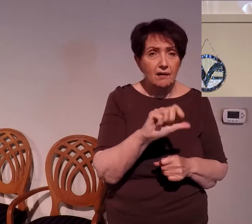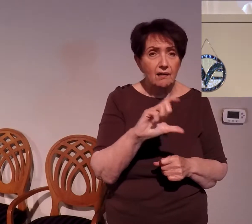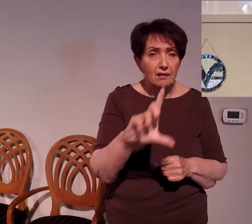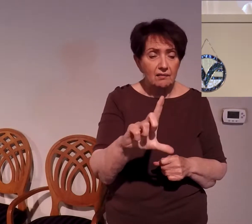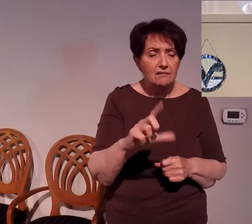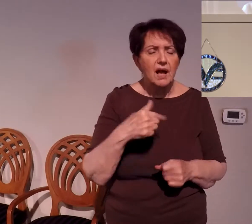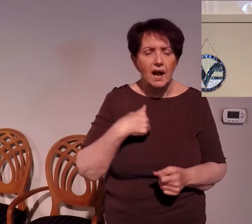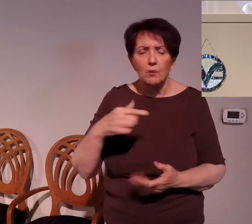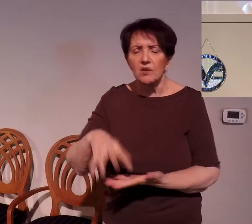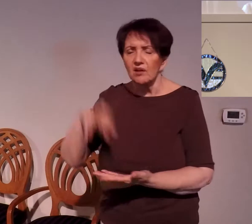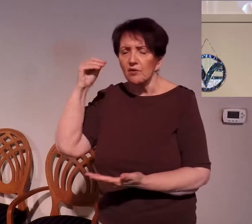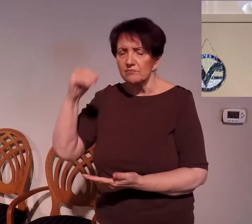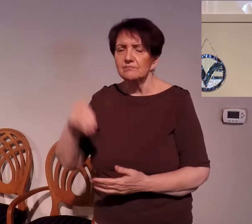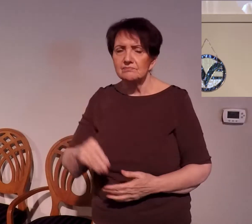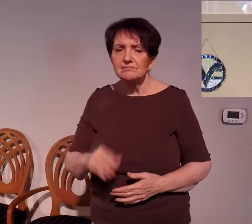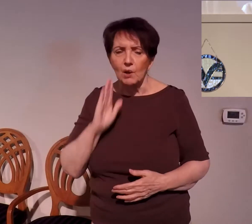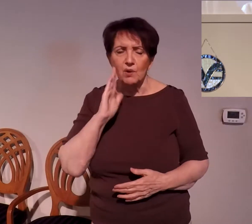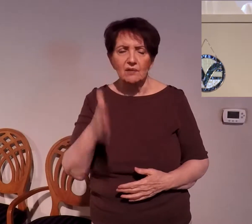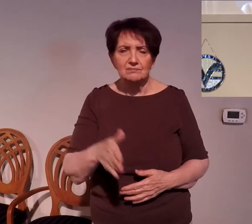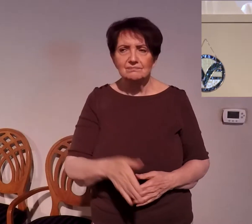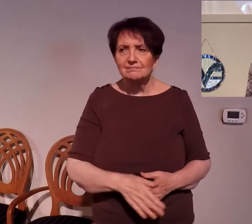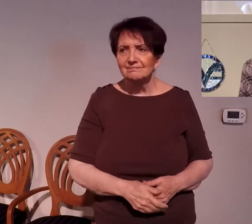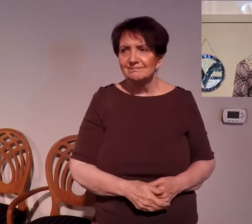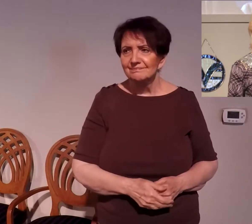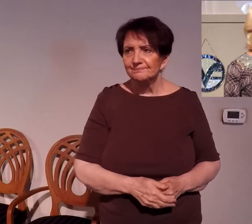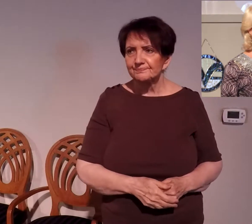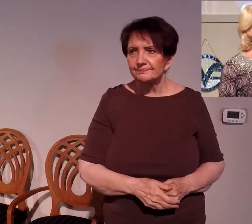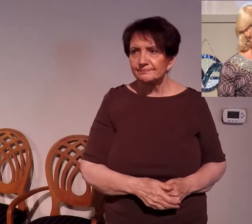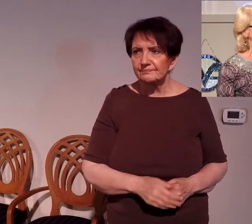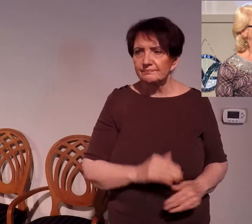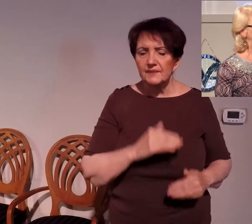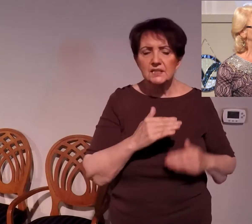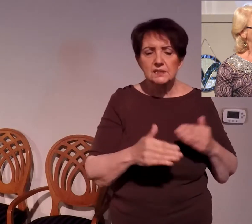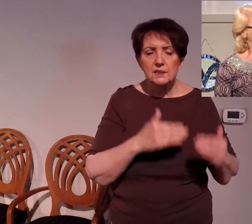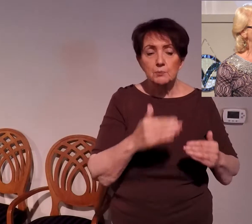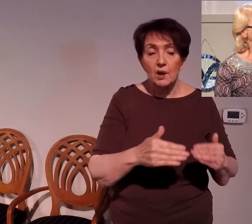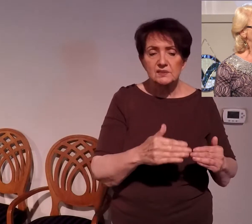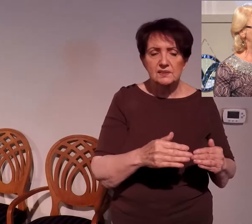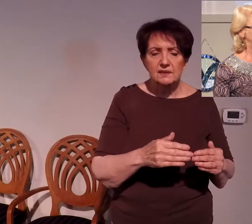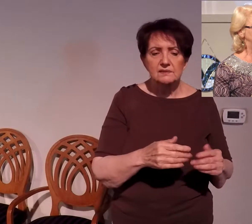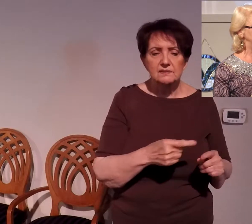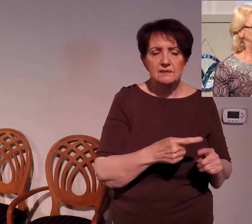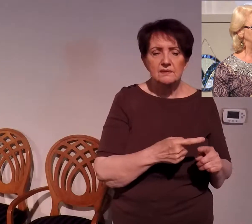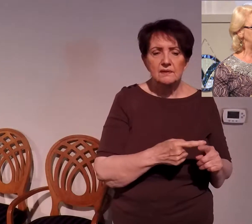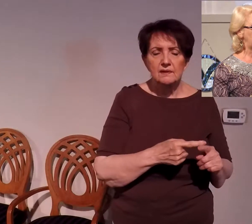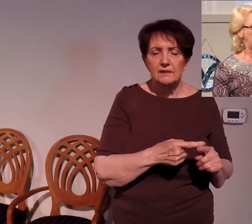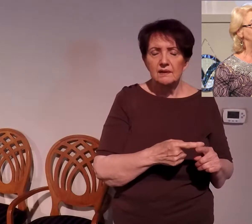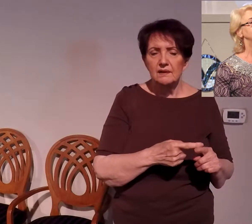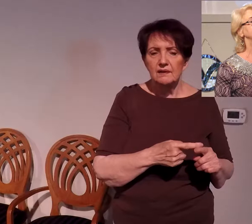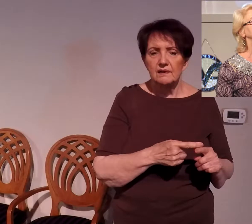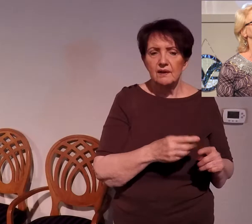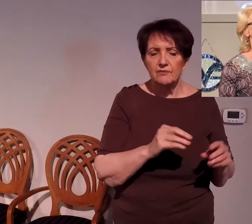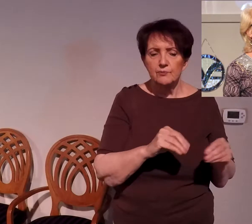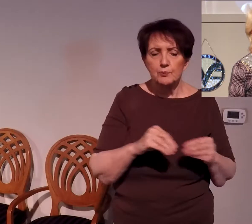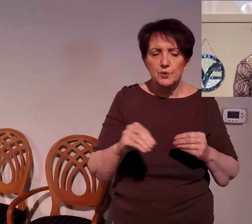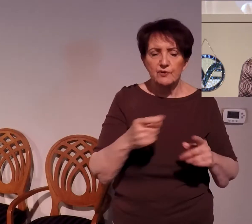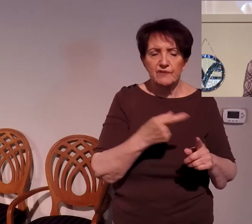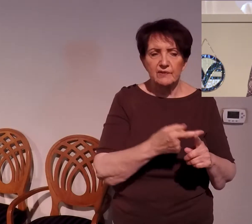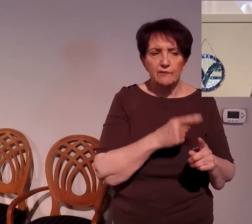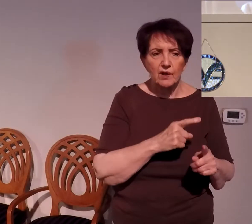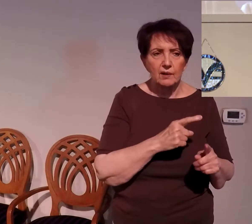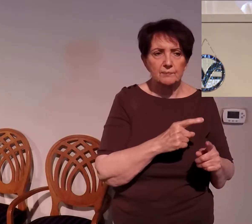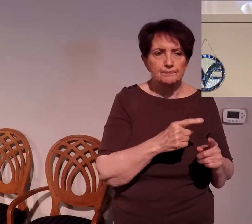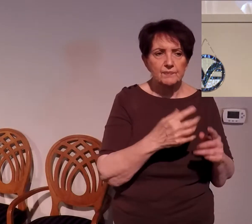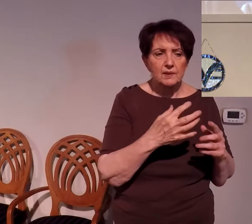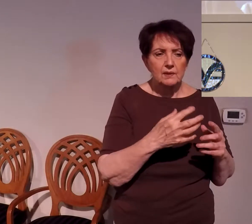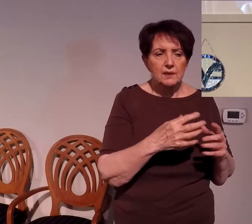Right? So it is the process of going from I am out of alignment with